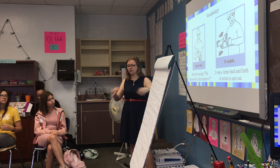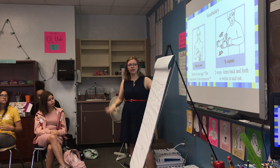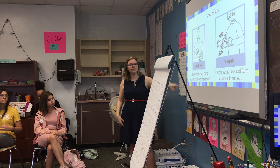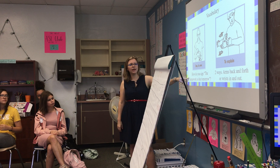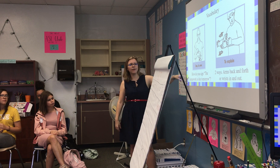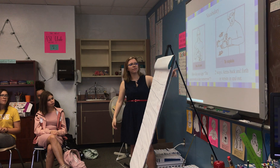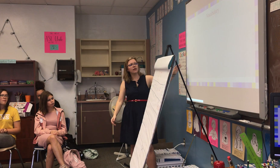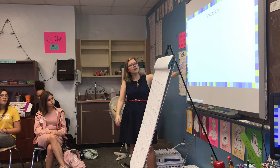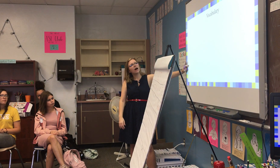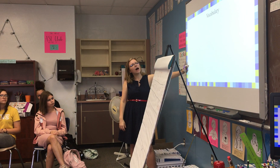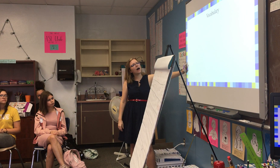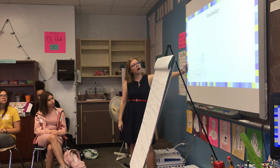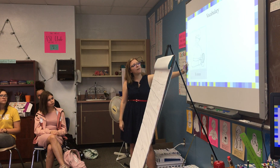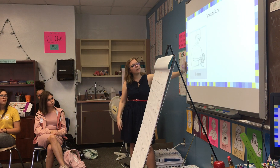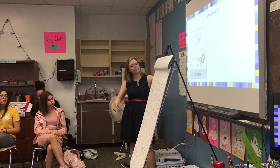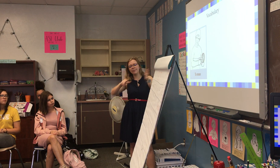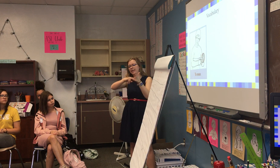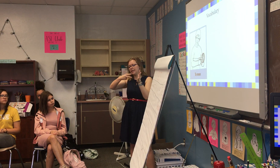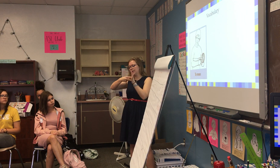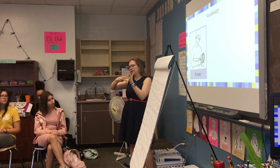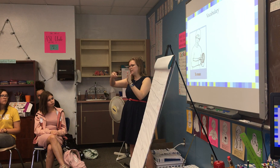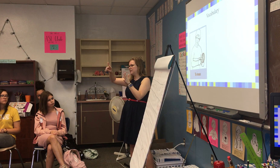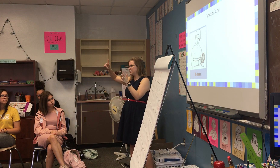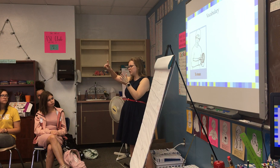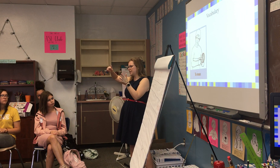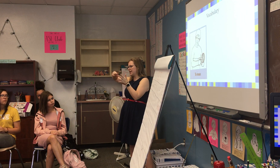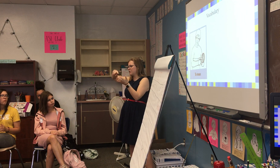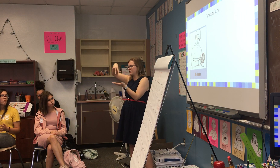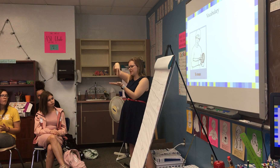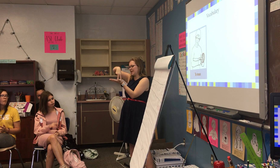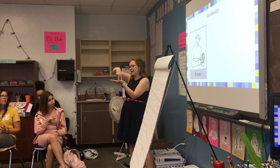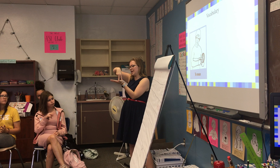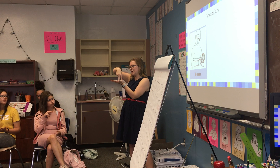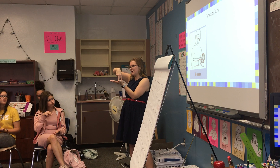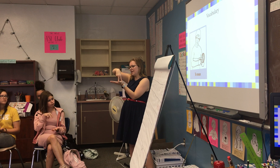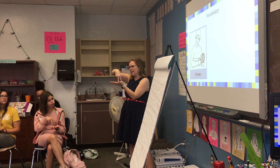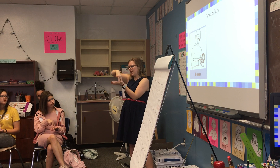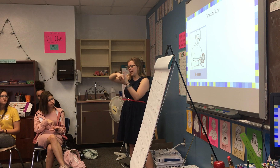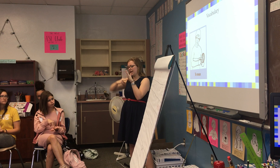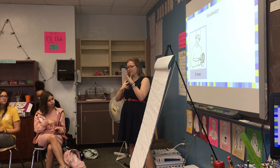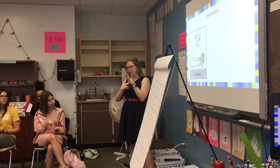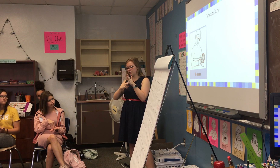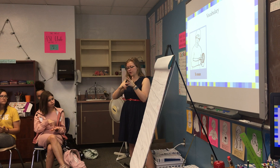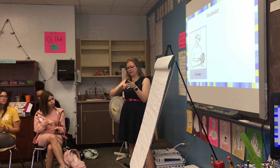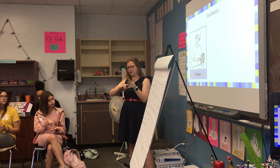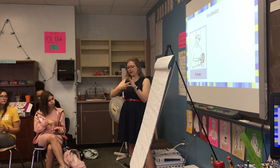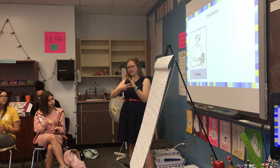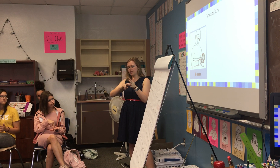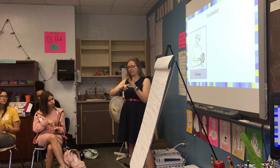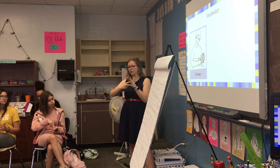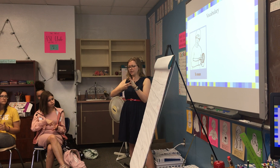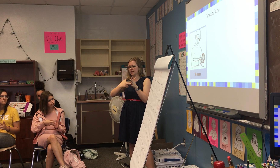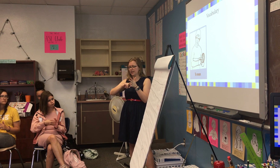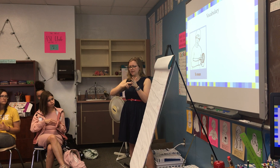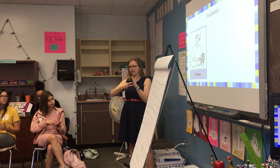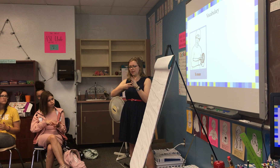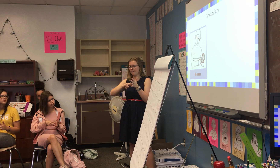way. Anyway. Mean. So you take those standing legs, but you turn it sideways and you twist it.